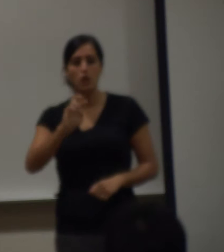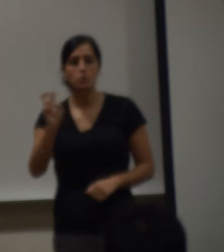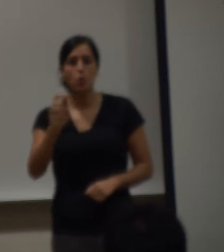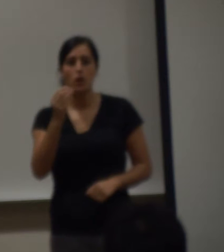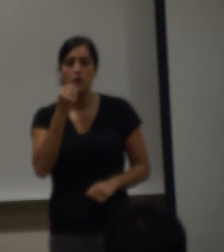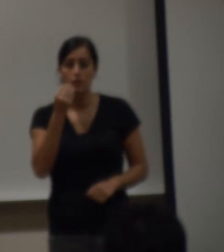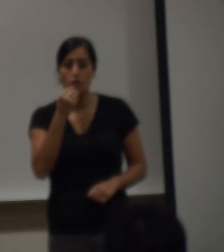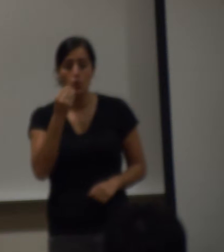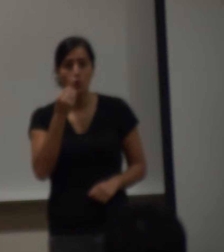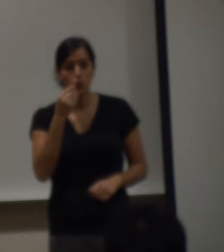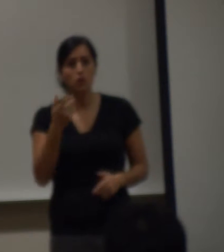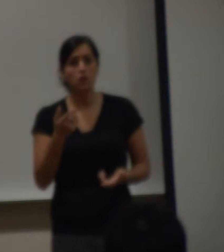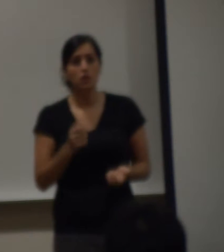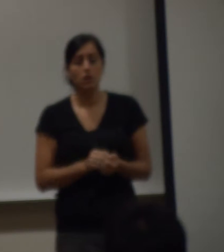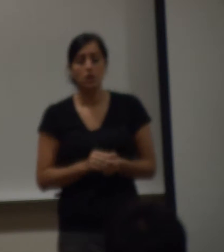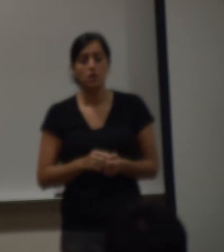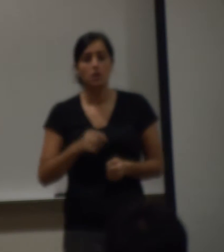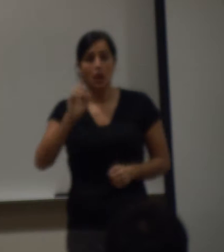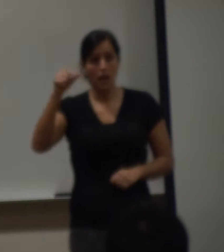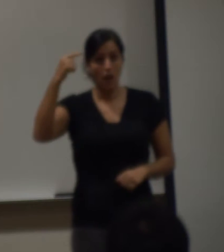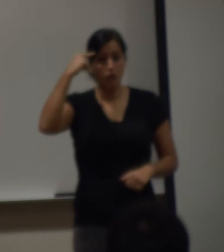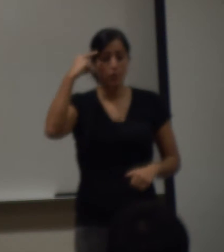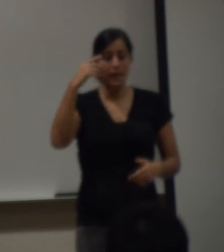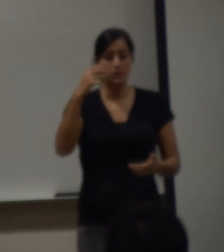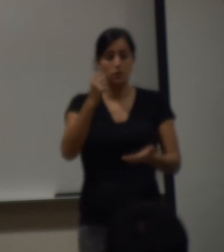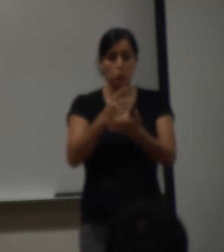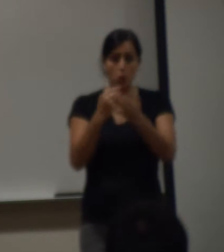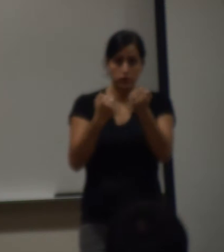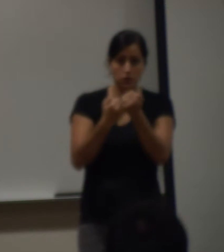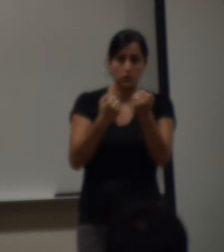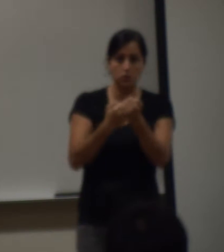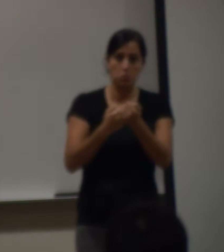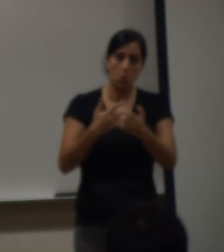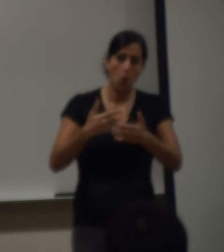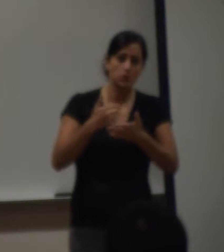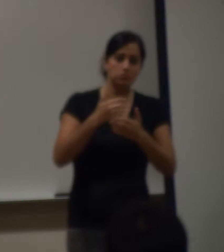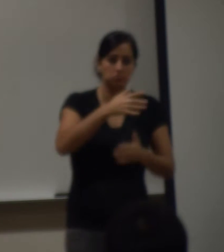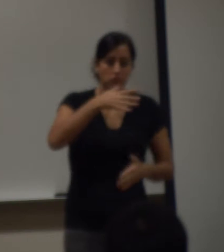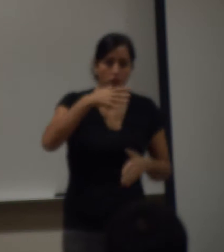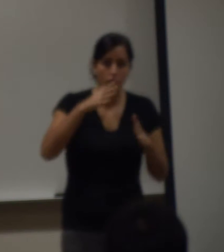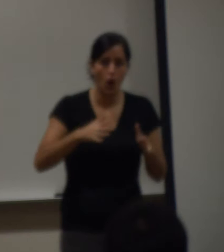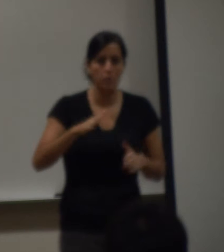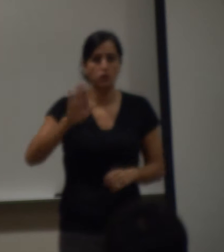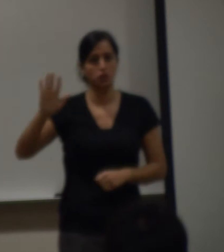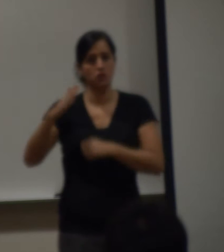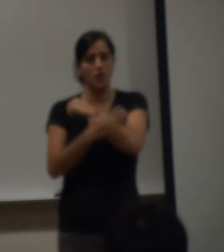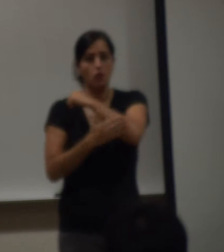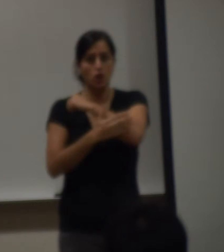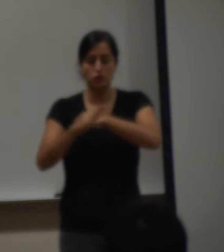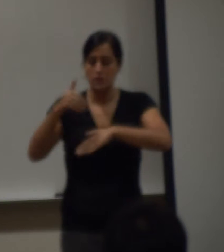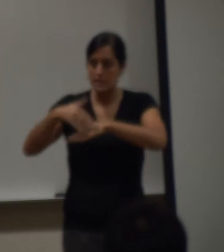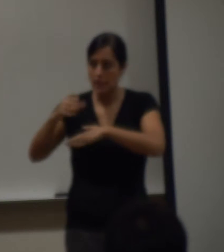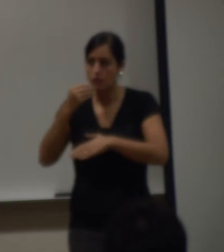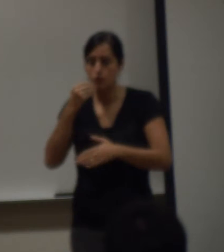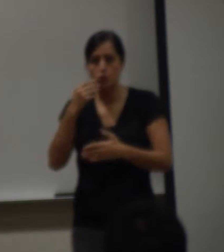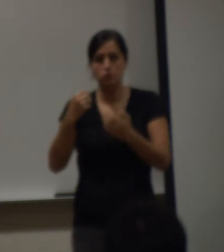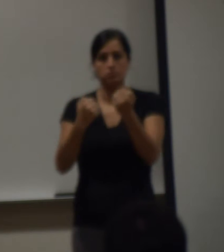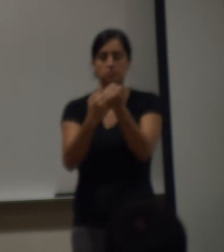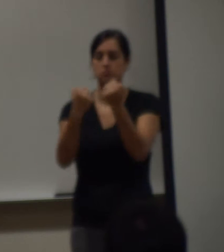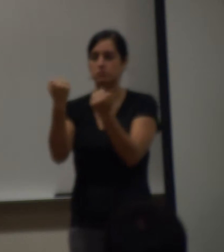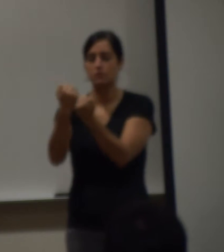been subsidized by governments as a favor to farmers in those countries